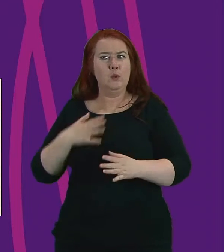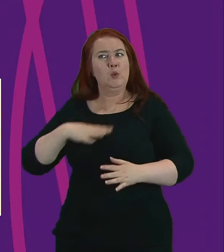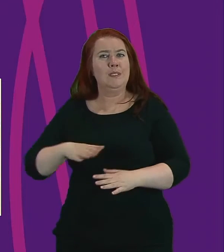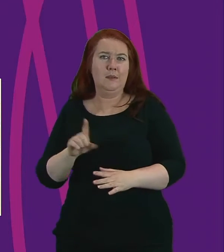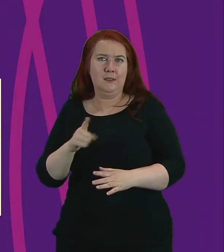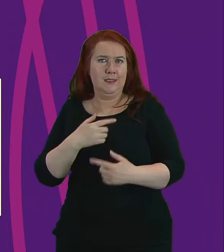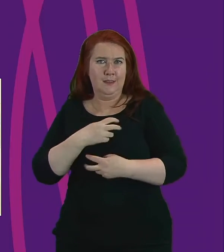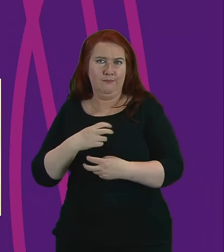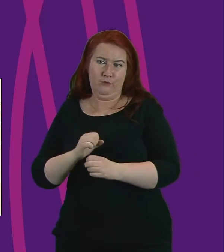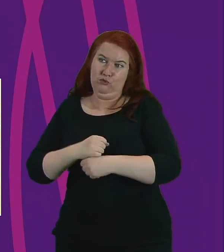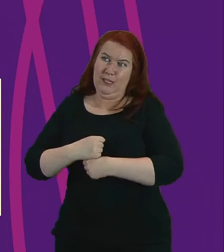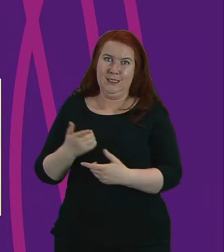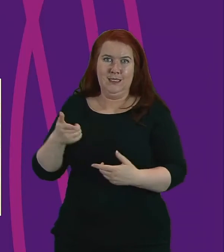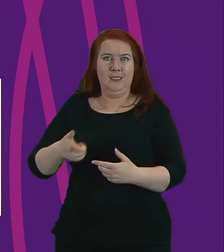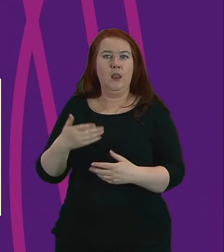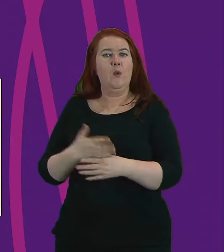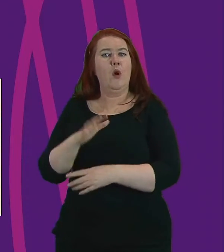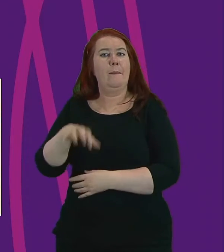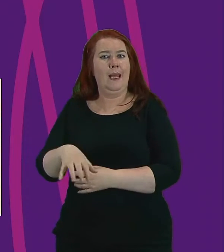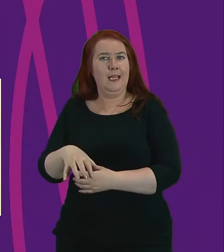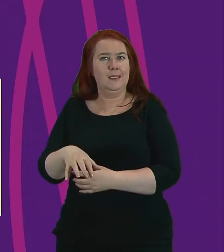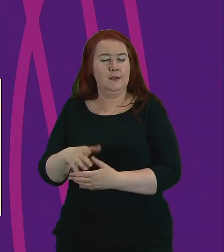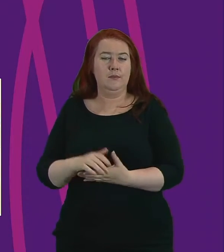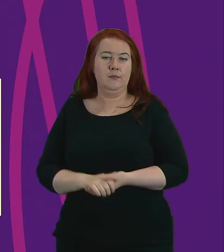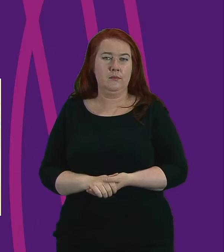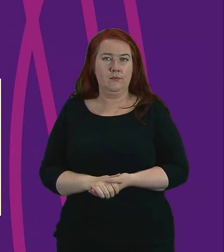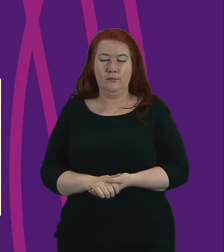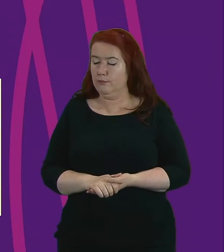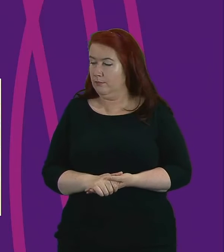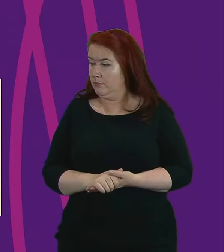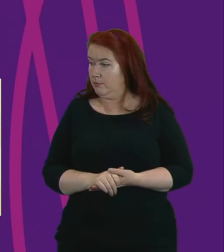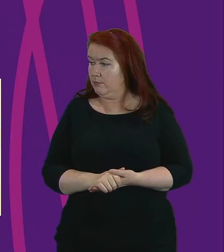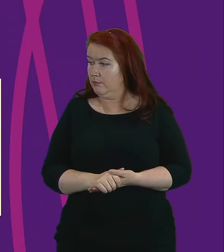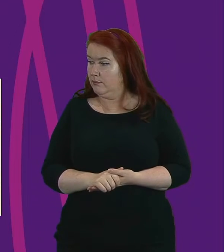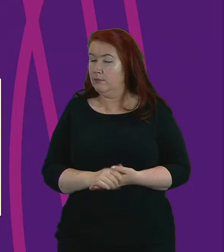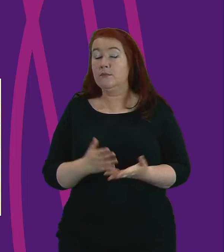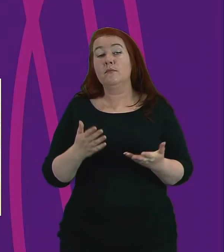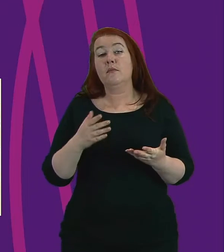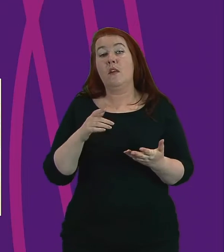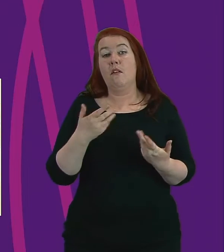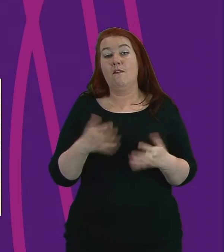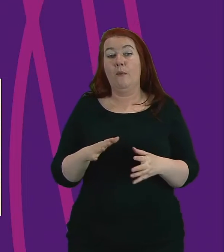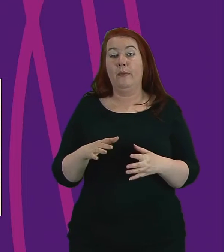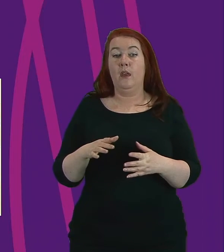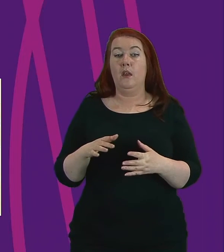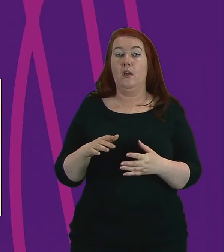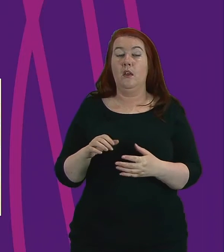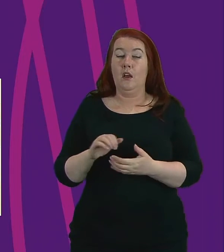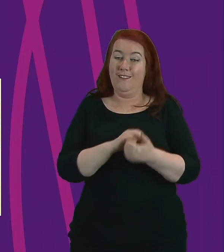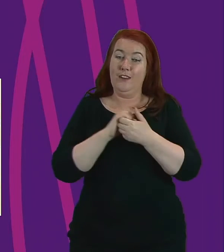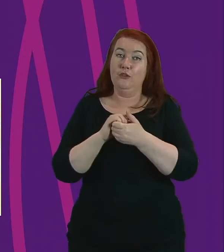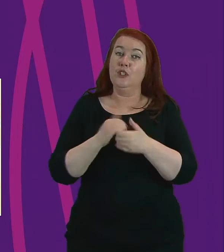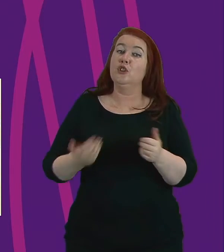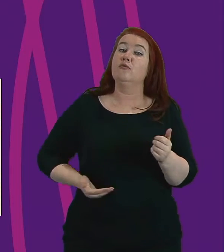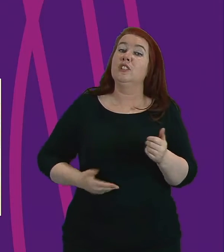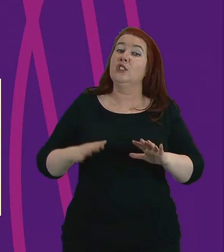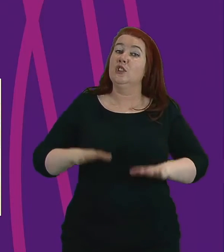workplace. But what does that mean for now? Caroline Fairbairn from the Confederation of British Industry said some weeks ago